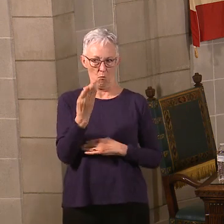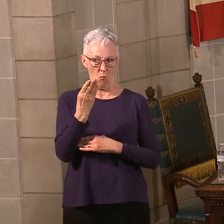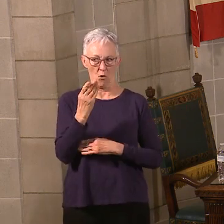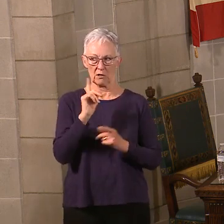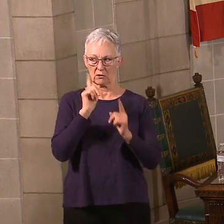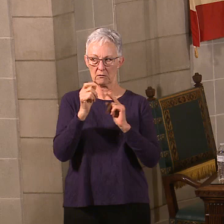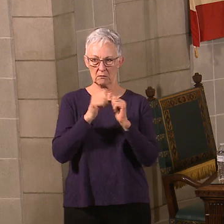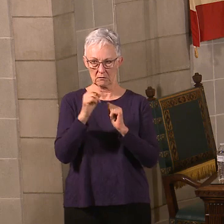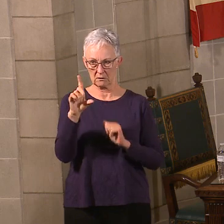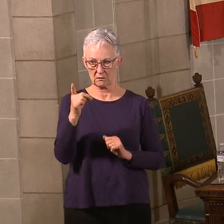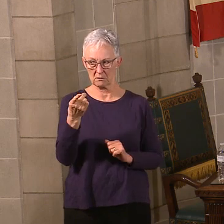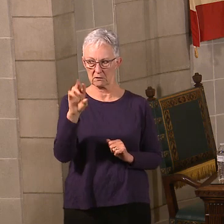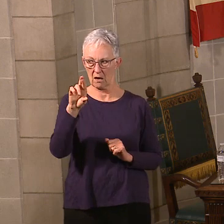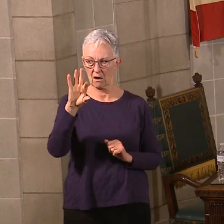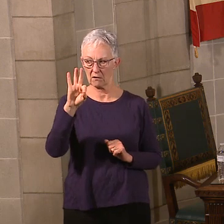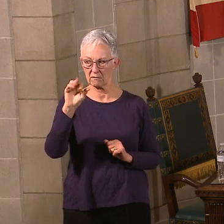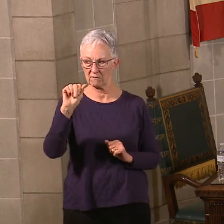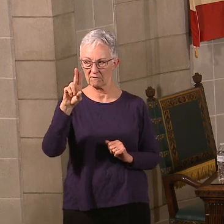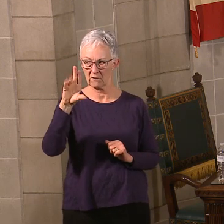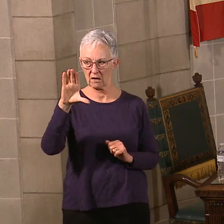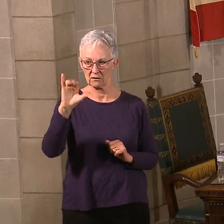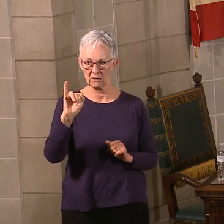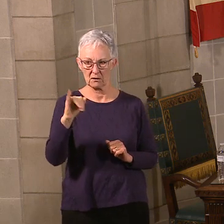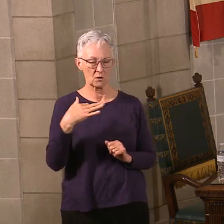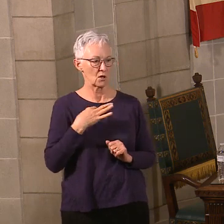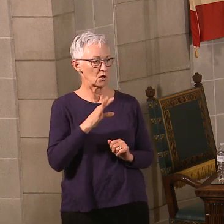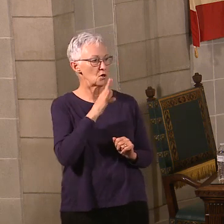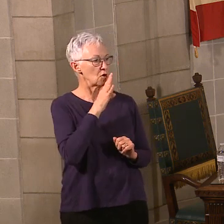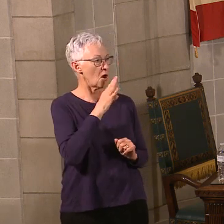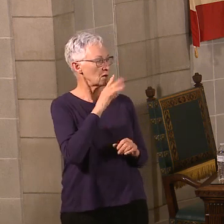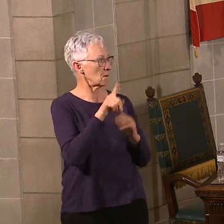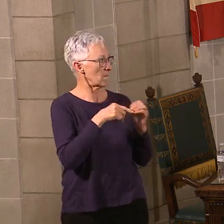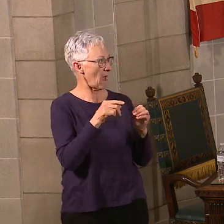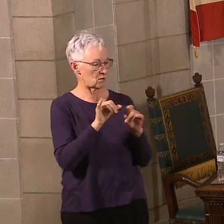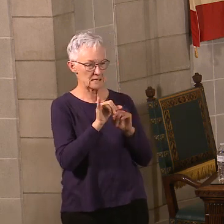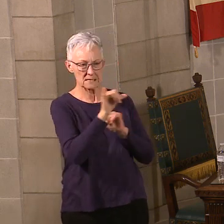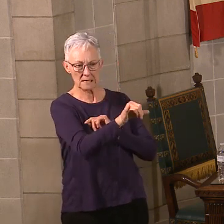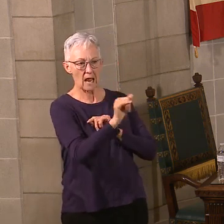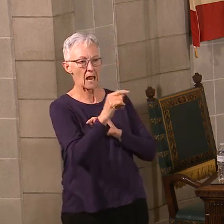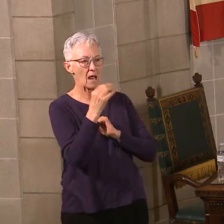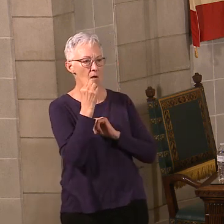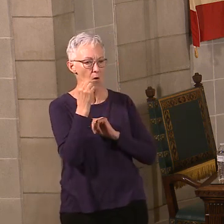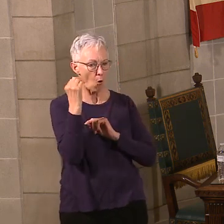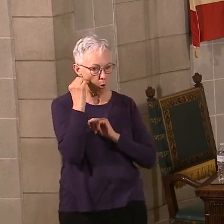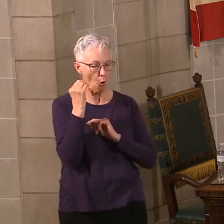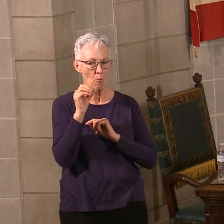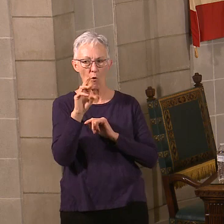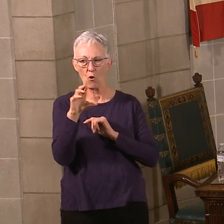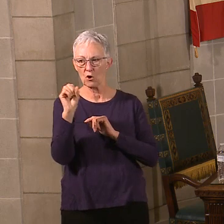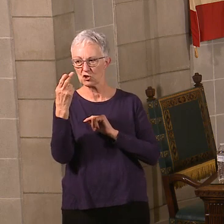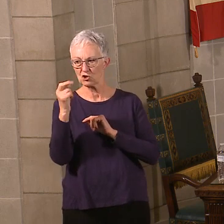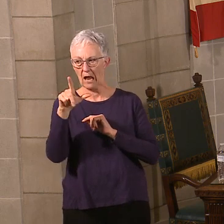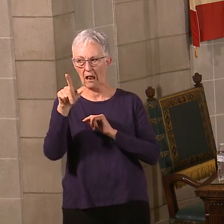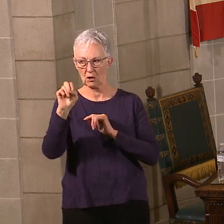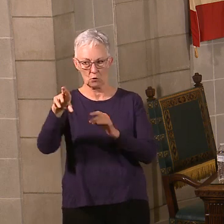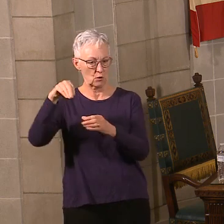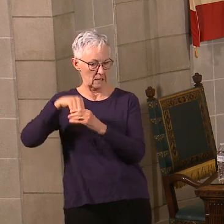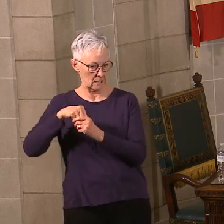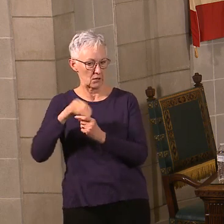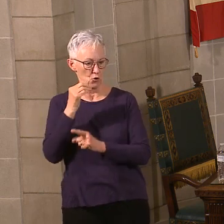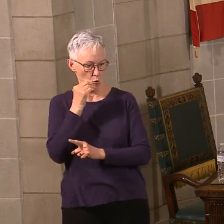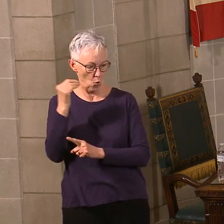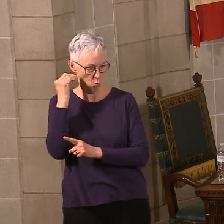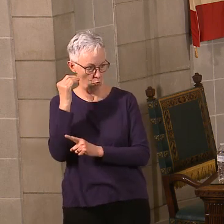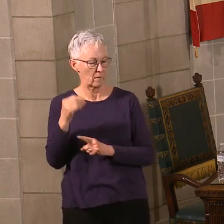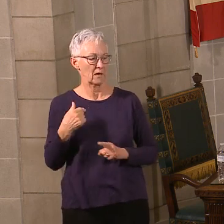about the stay-at-home, shelter-at-home things that he's been talking about on TV and what we've been doing in our respective states with regard to